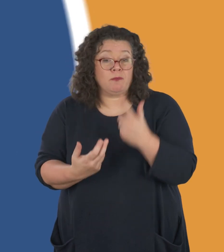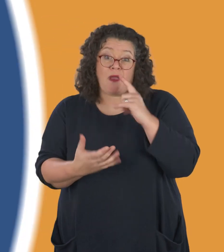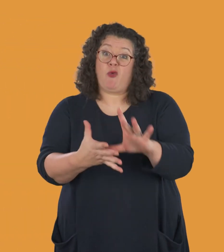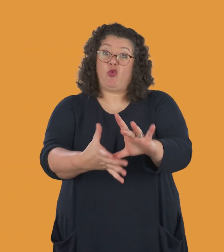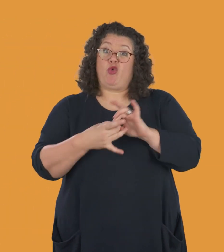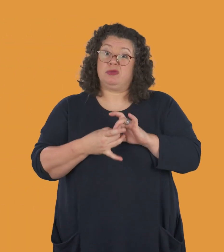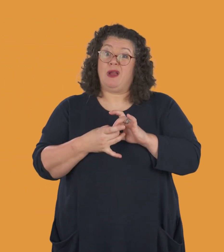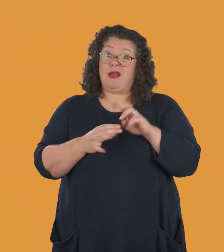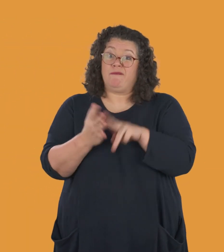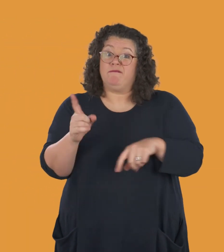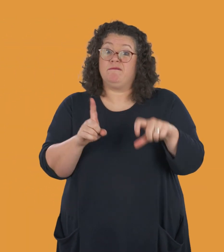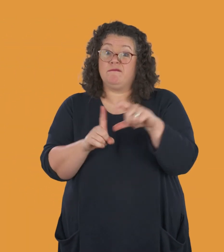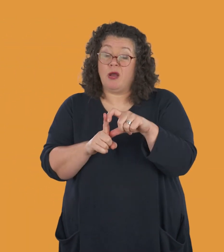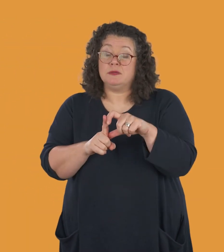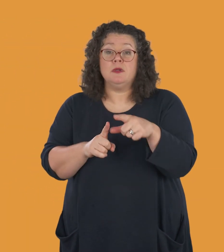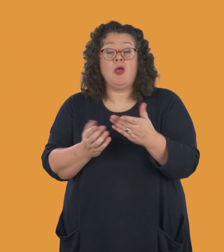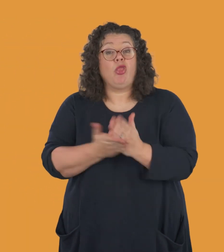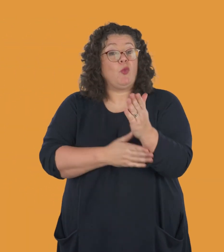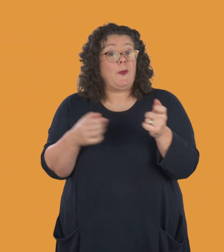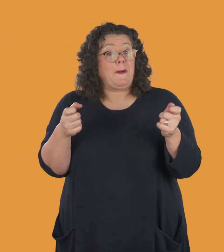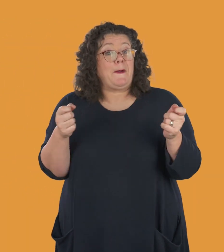You can contact the fund by calling Disability Wales on